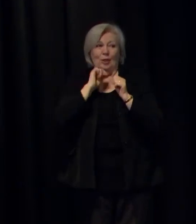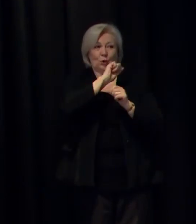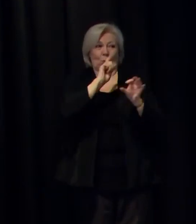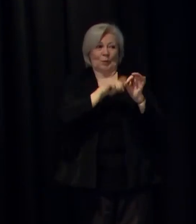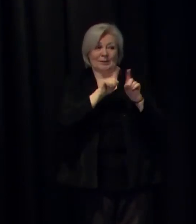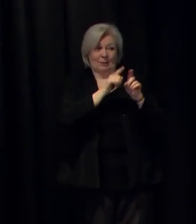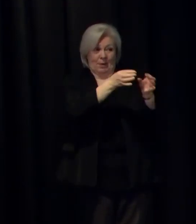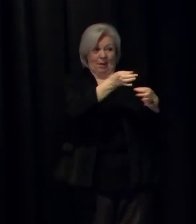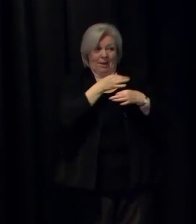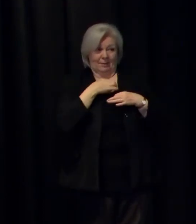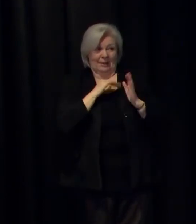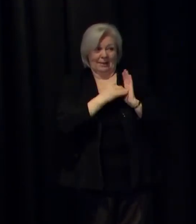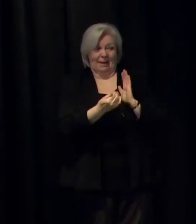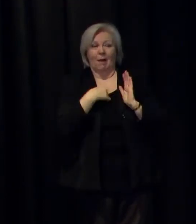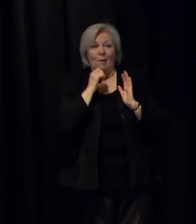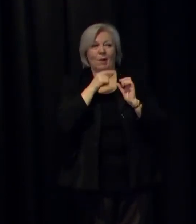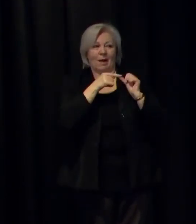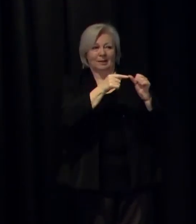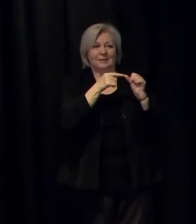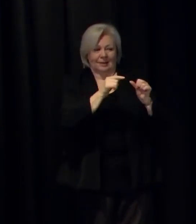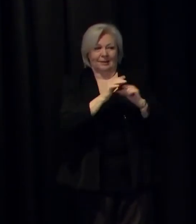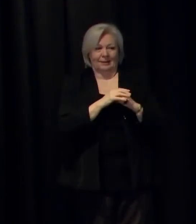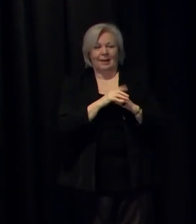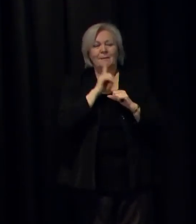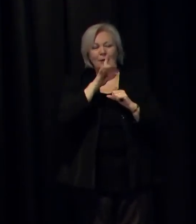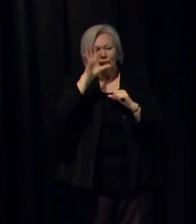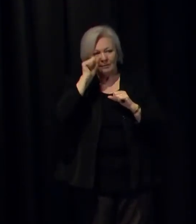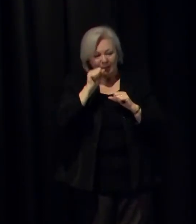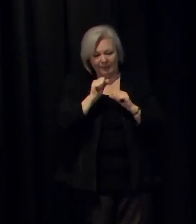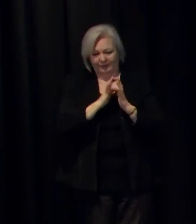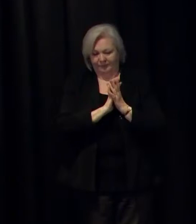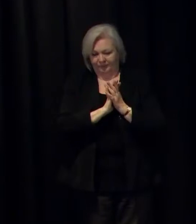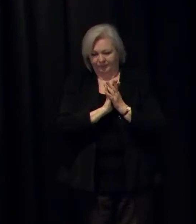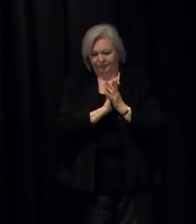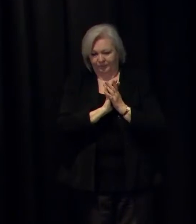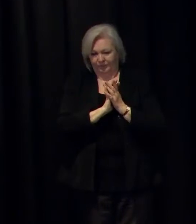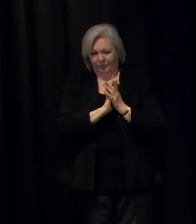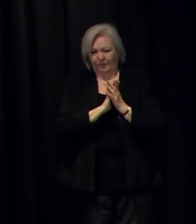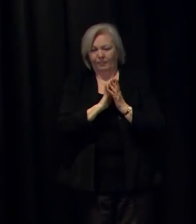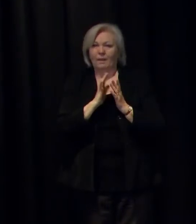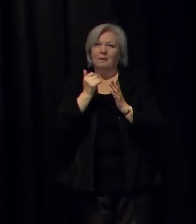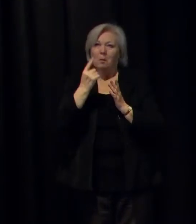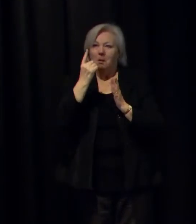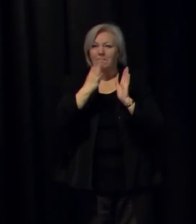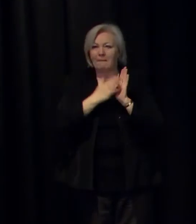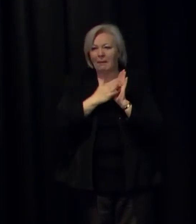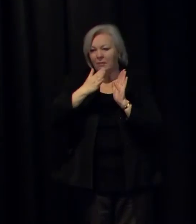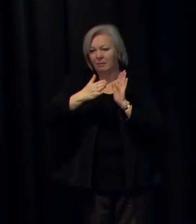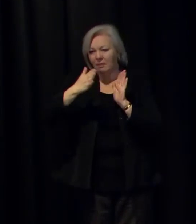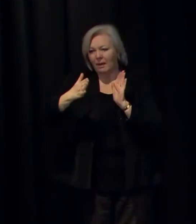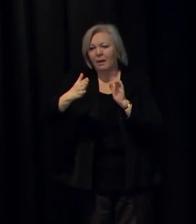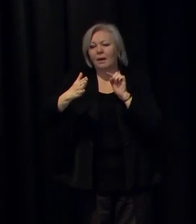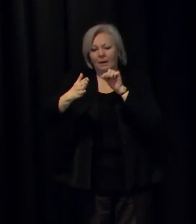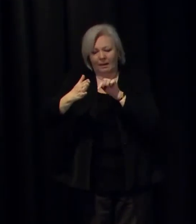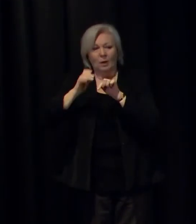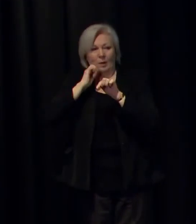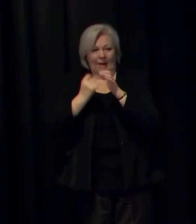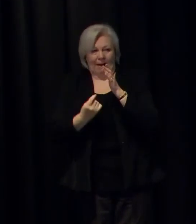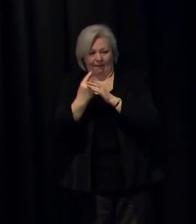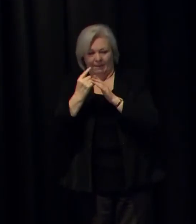questions about what we... So there'll be a few different periods. Here's what we know, so that'll be, say, a month or two, and here's what we